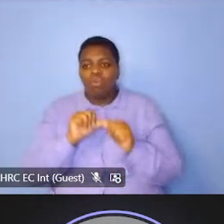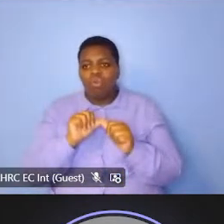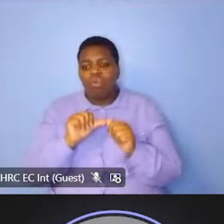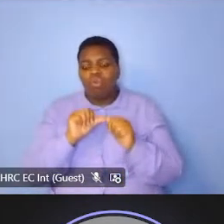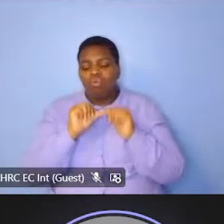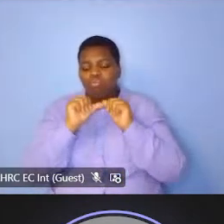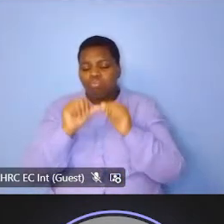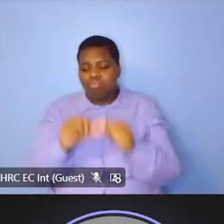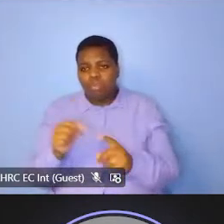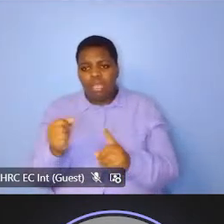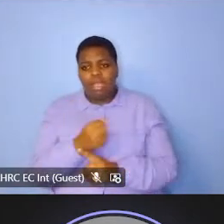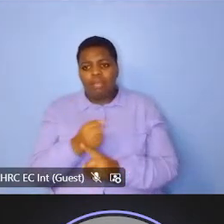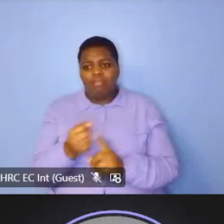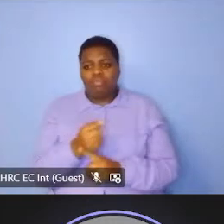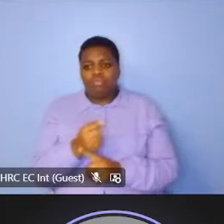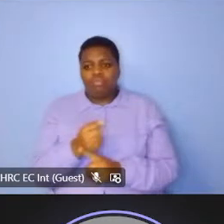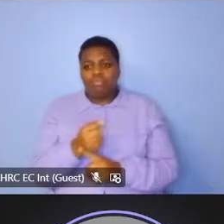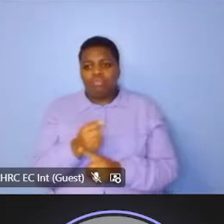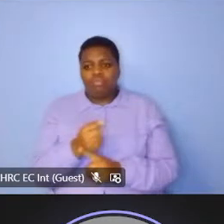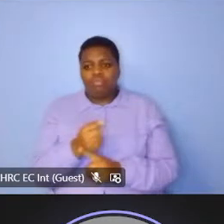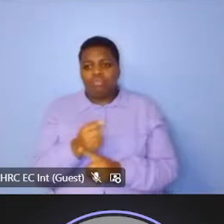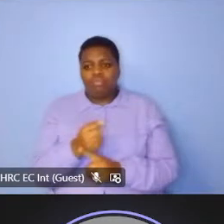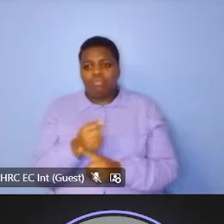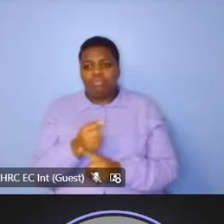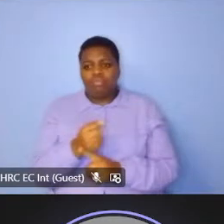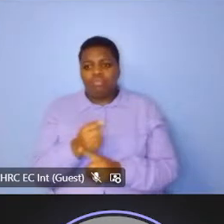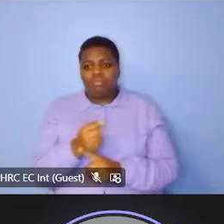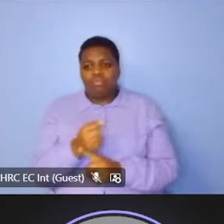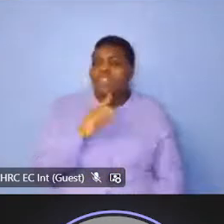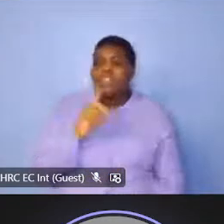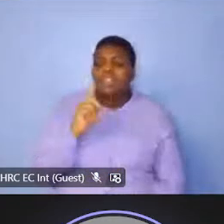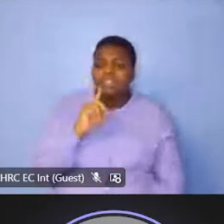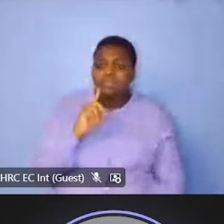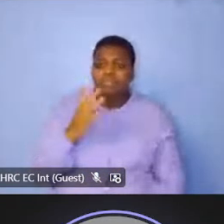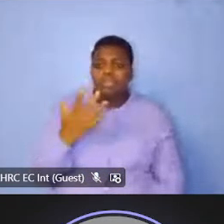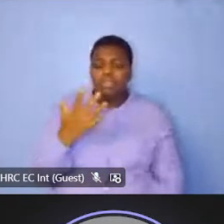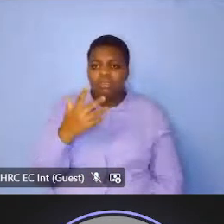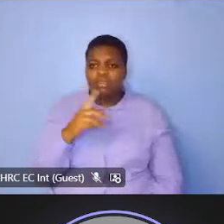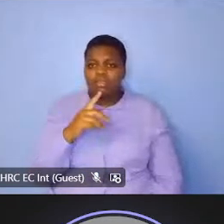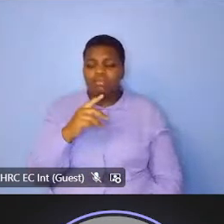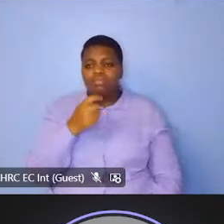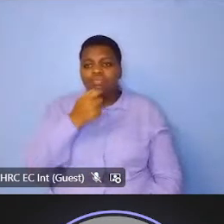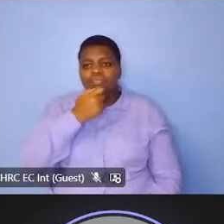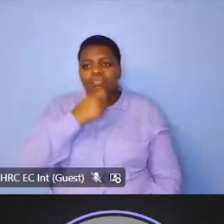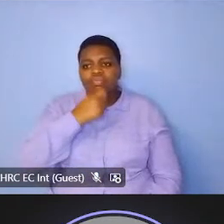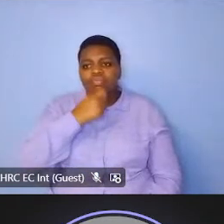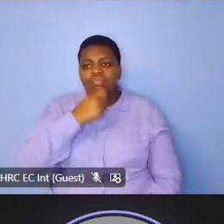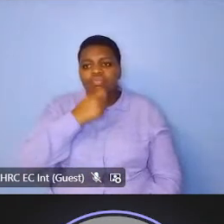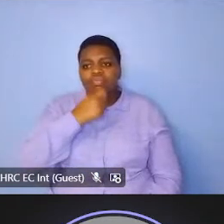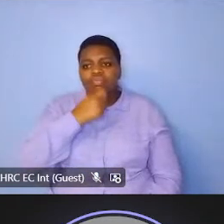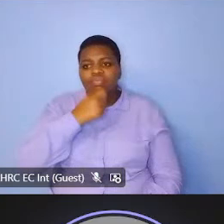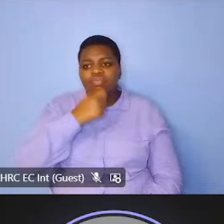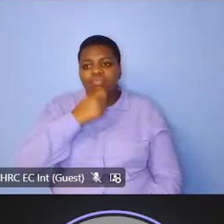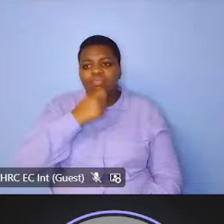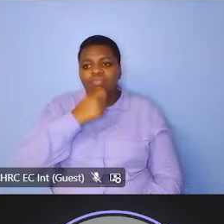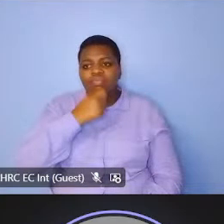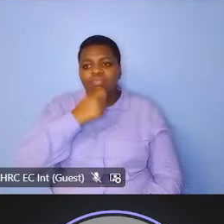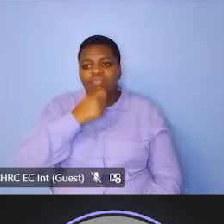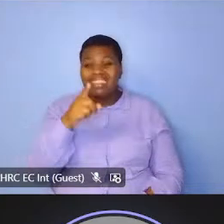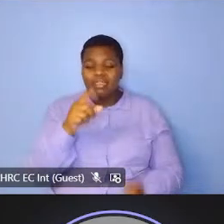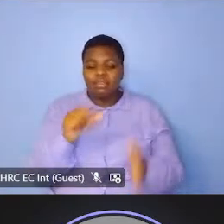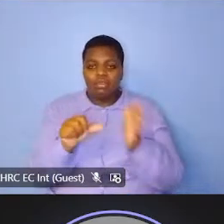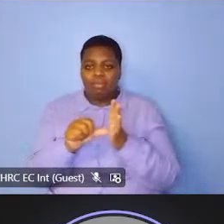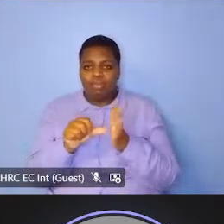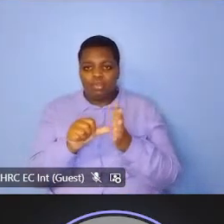learners or think that a lesbian woman or lesbian learner is a transgender learner. And so it's important